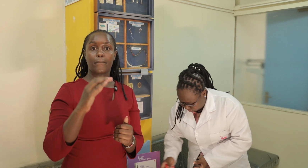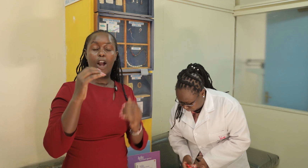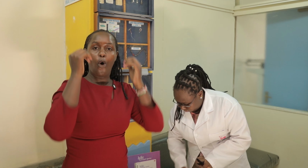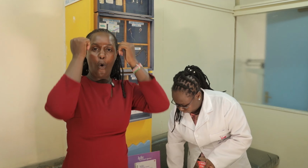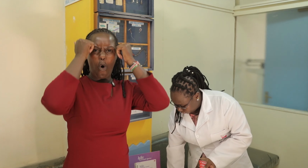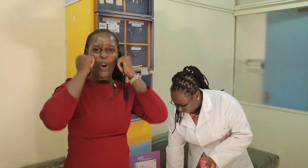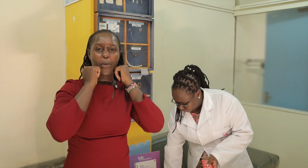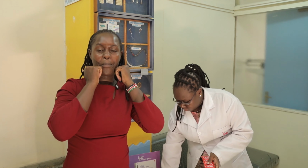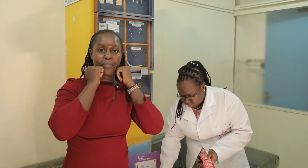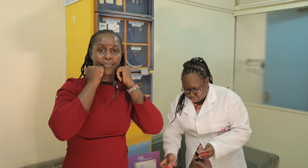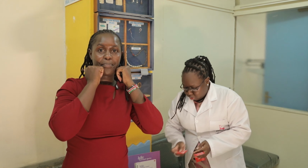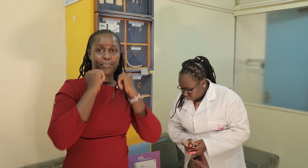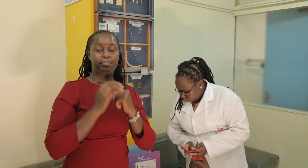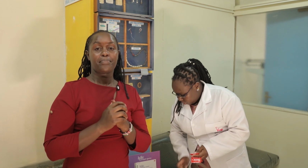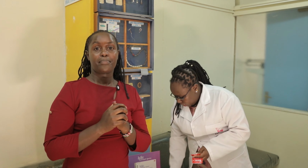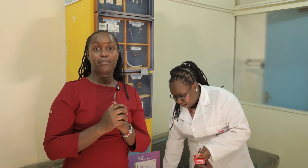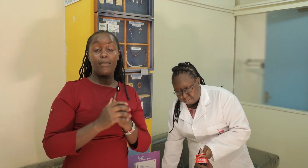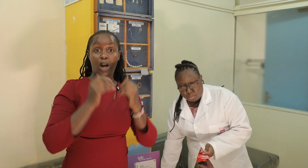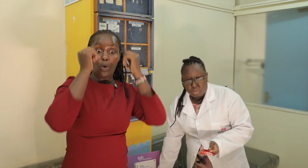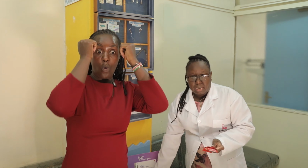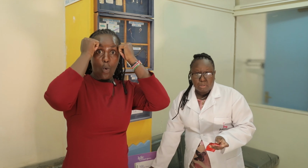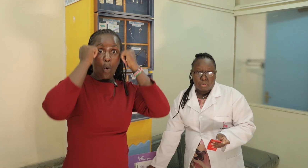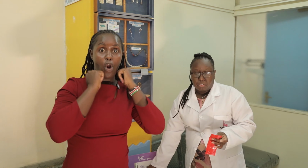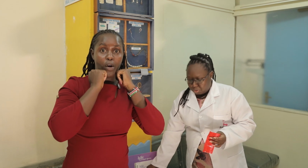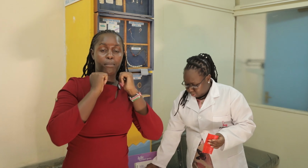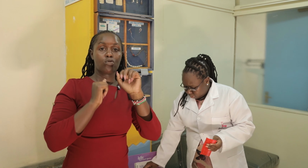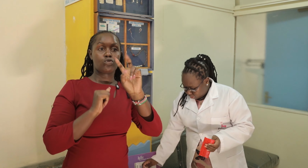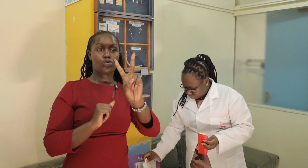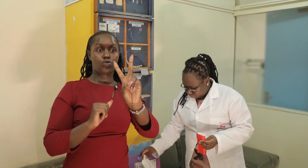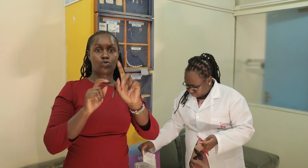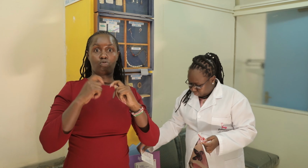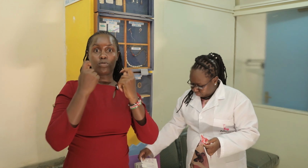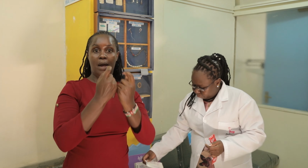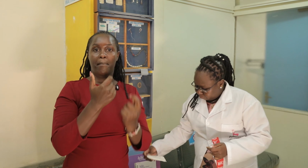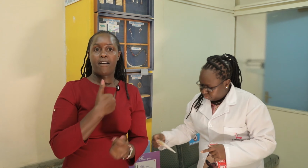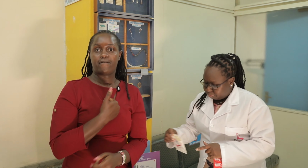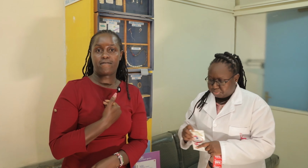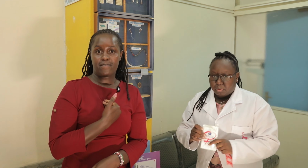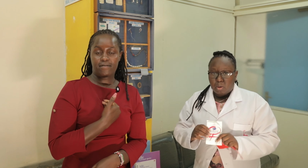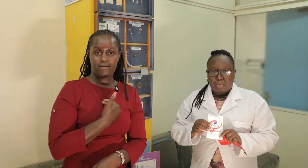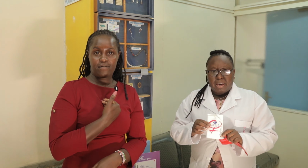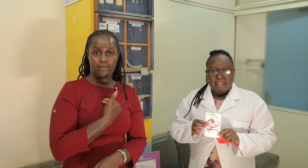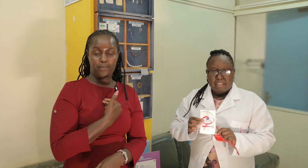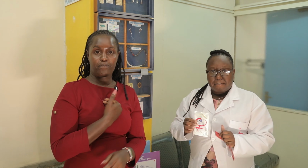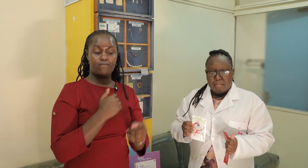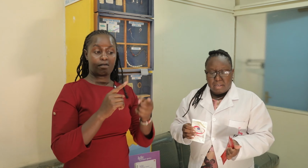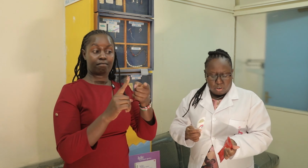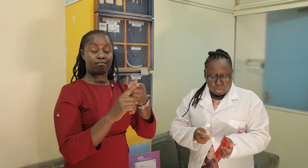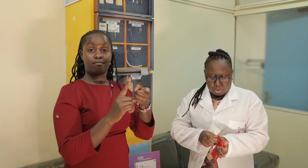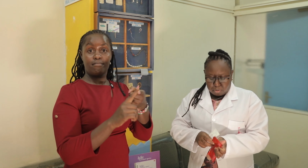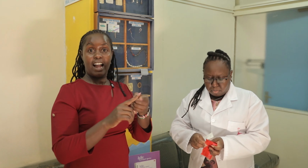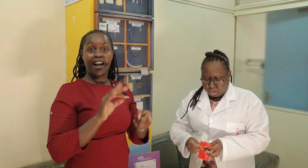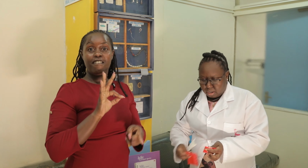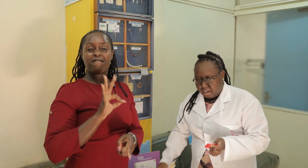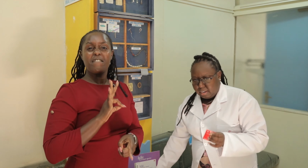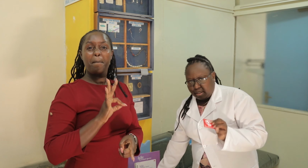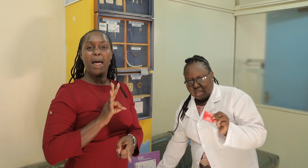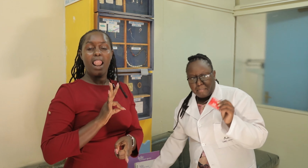condoms. Condoms, we have two types of condoms. We have the female